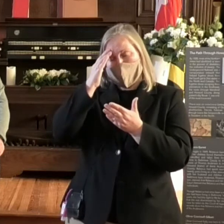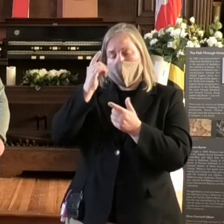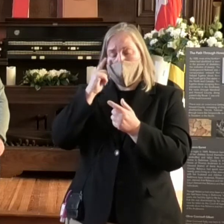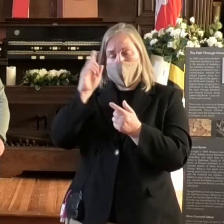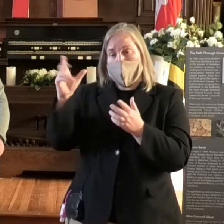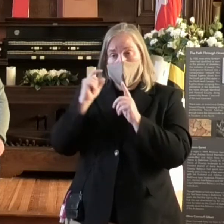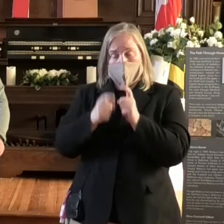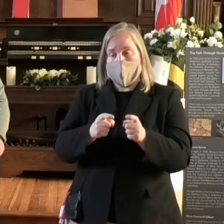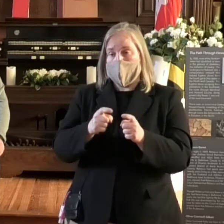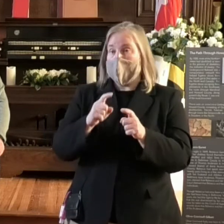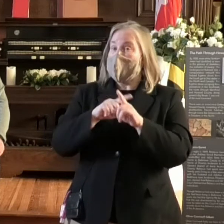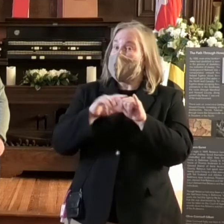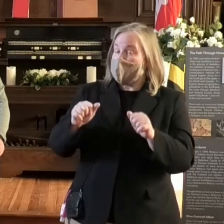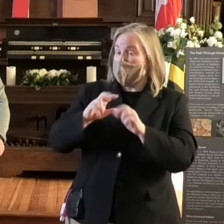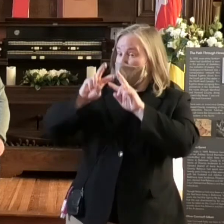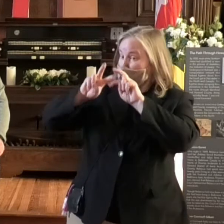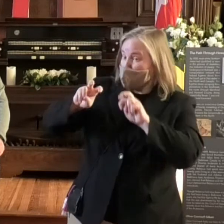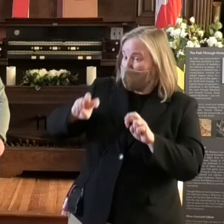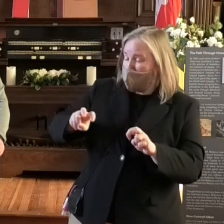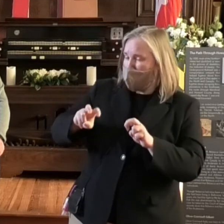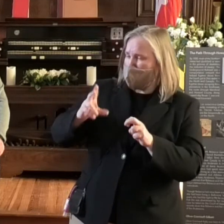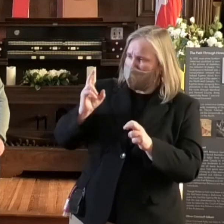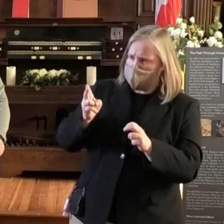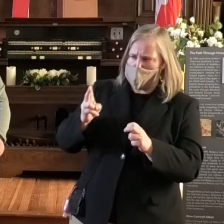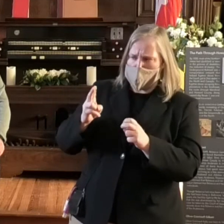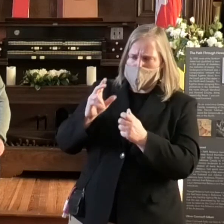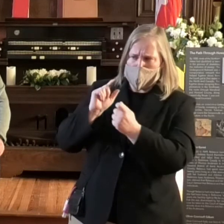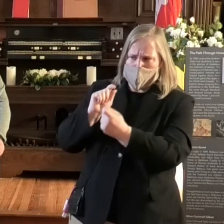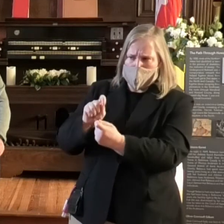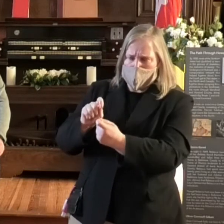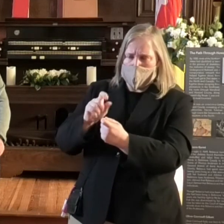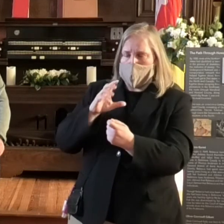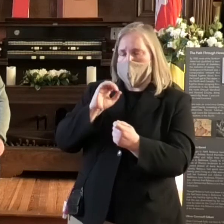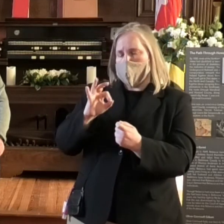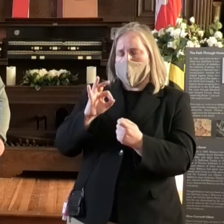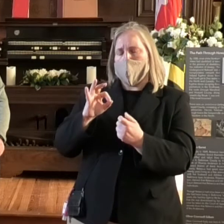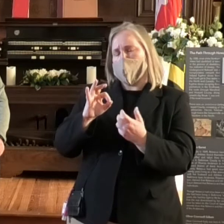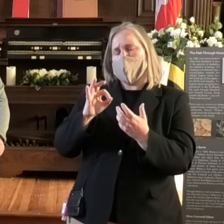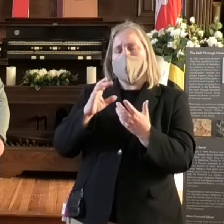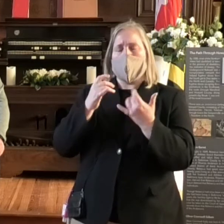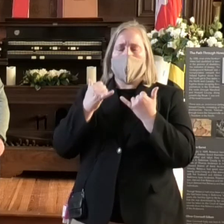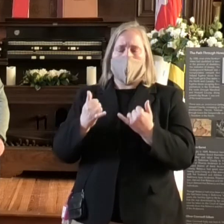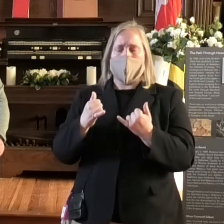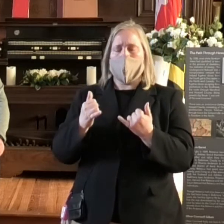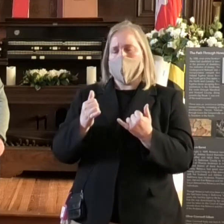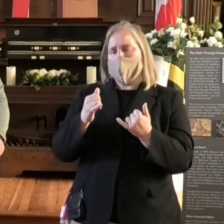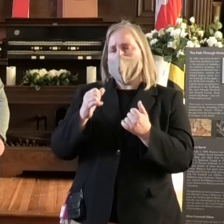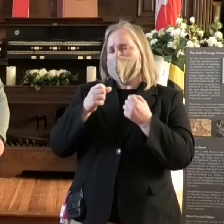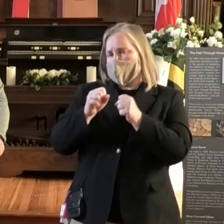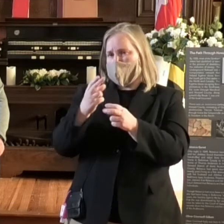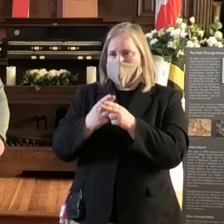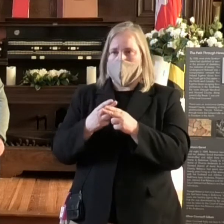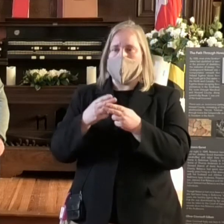also scrutinizing the historicity of current street names, landmarks, and buildings.